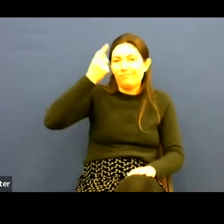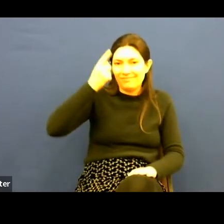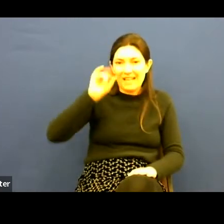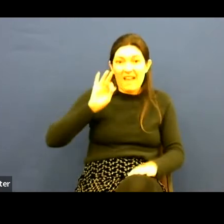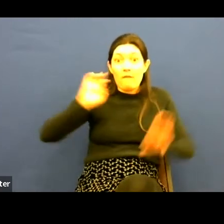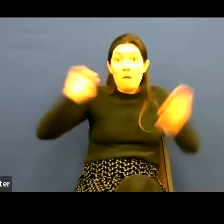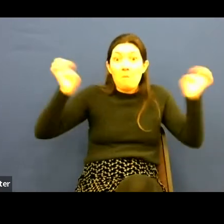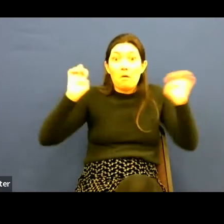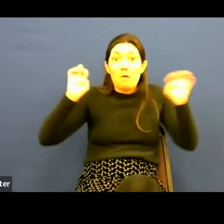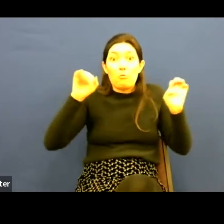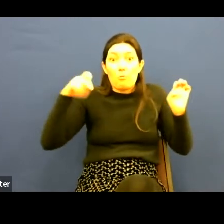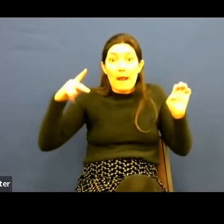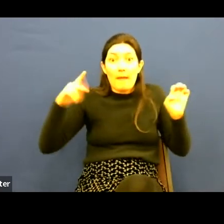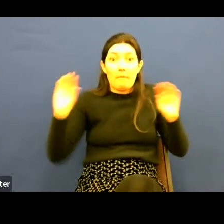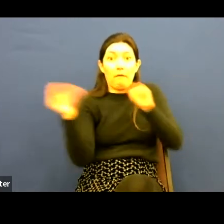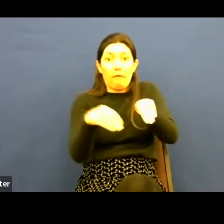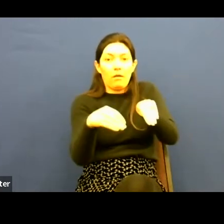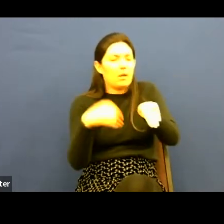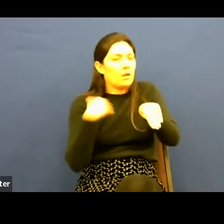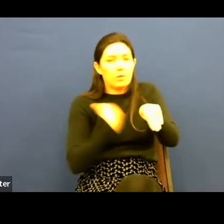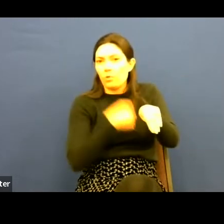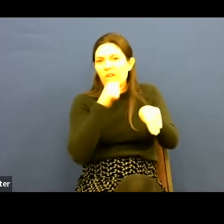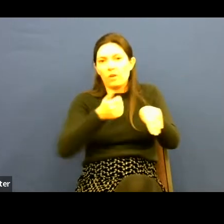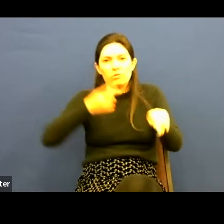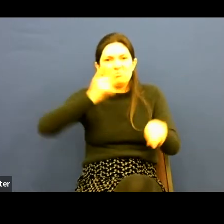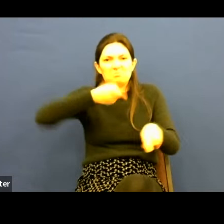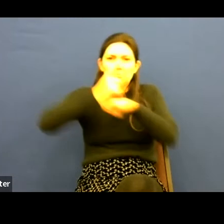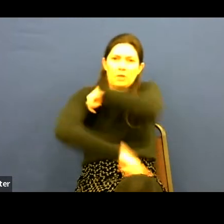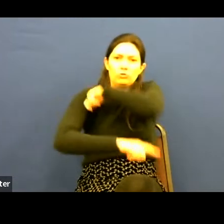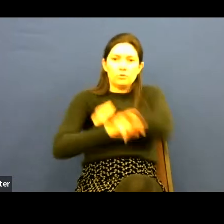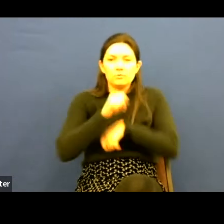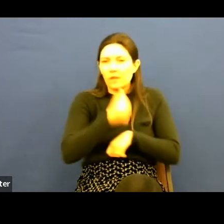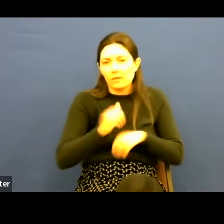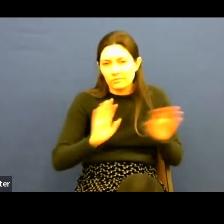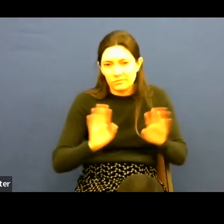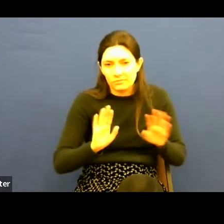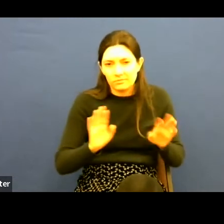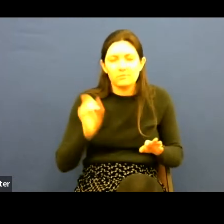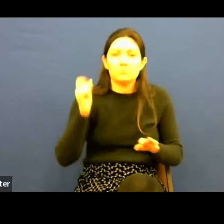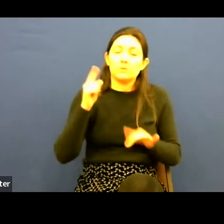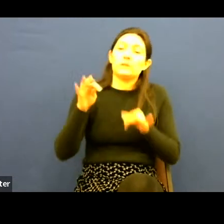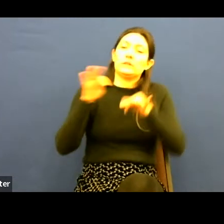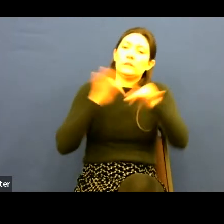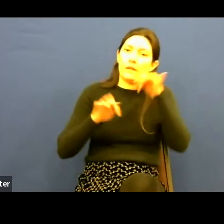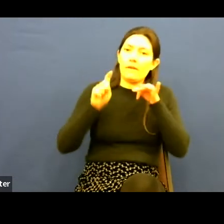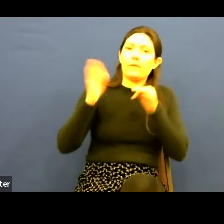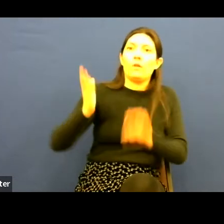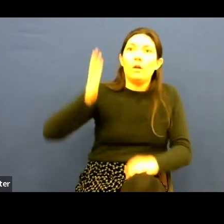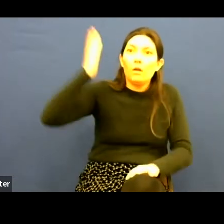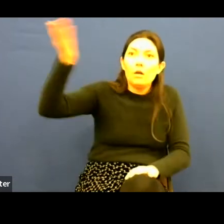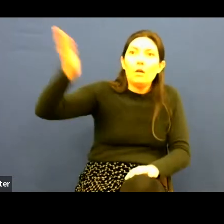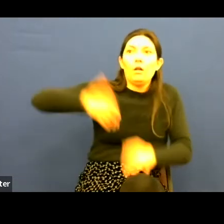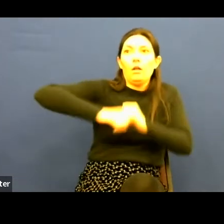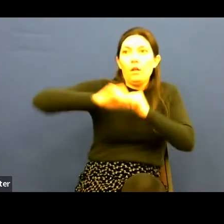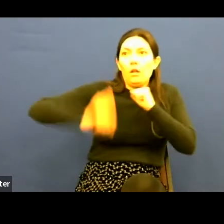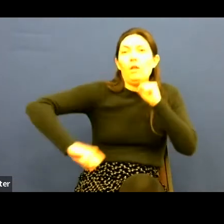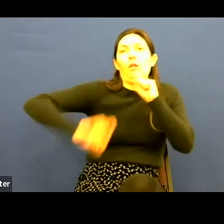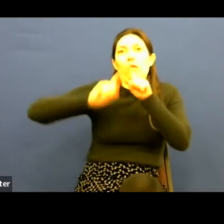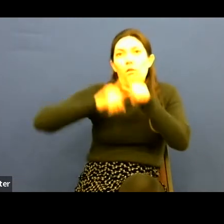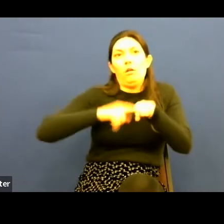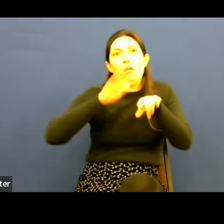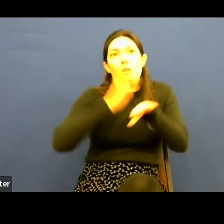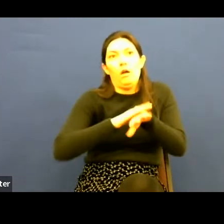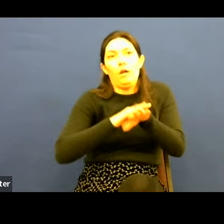they're not going to cite you for a town code violation, but rather than have to rely